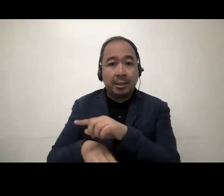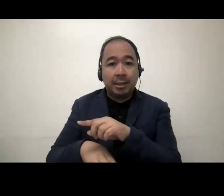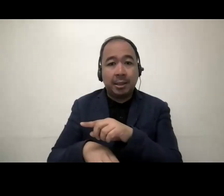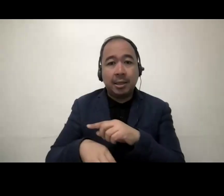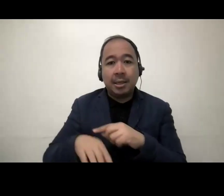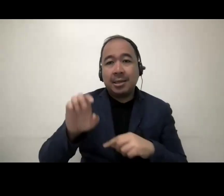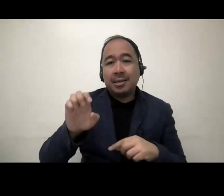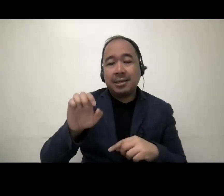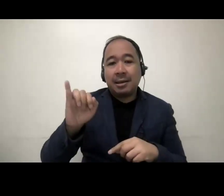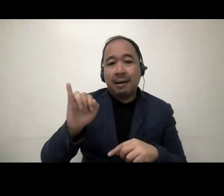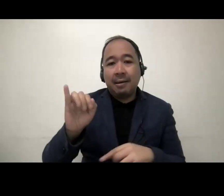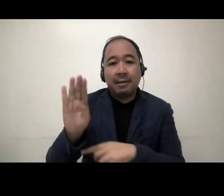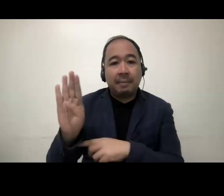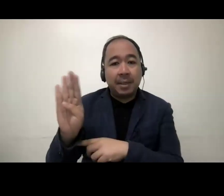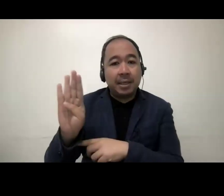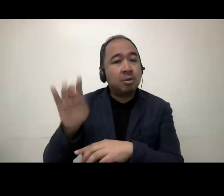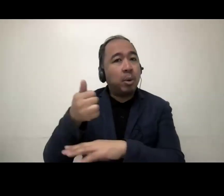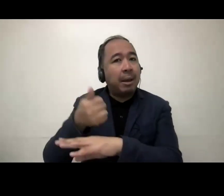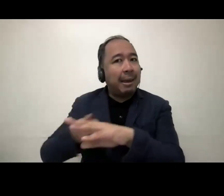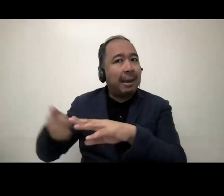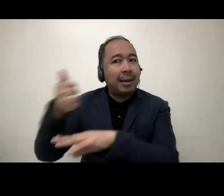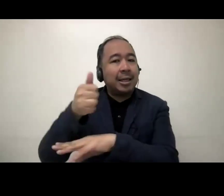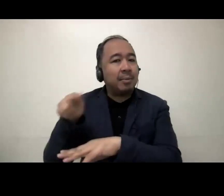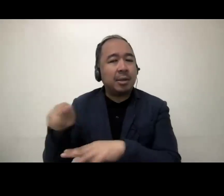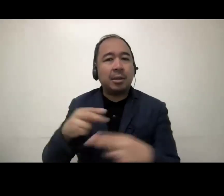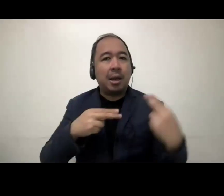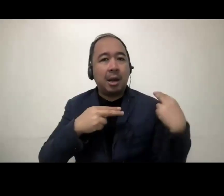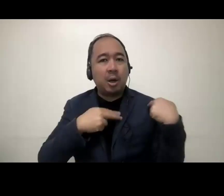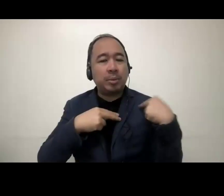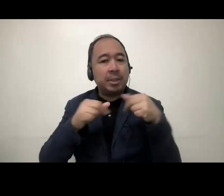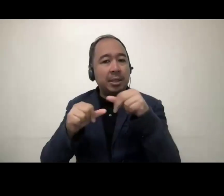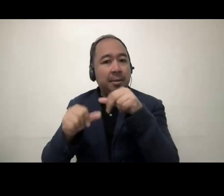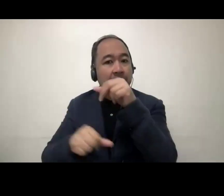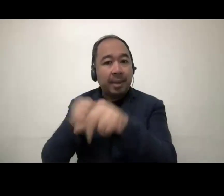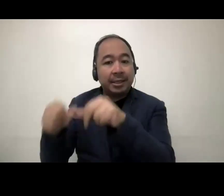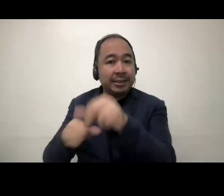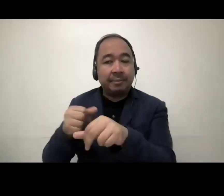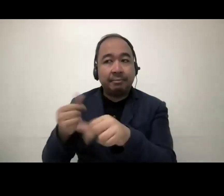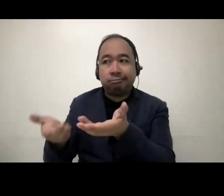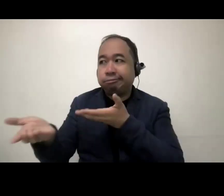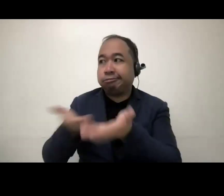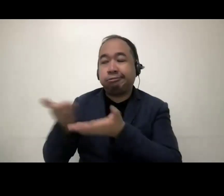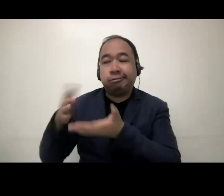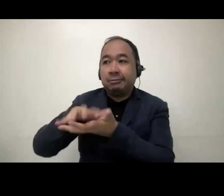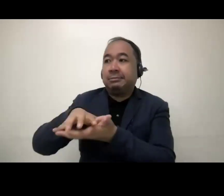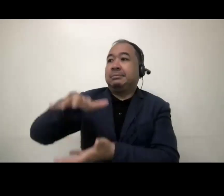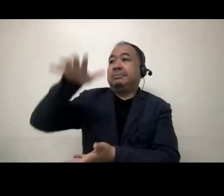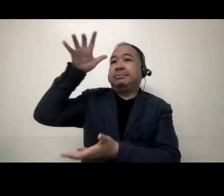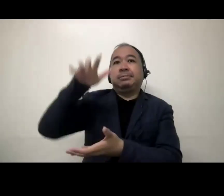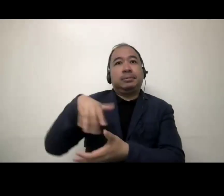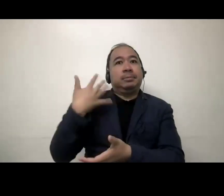there, Vasco, where something like 70% of complaints get through to them, and then there's the inspection panel